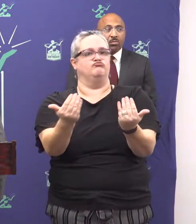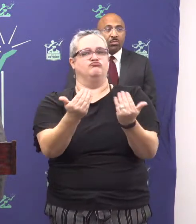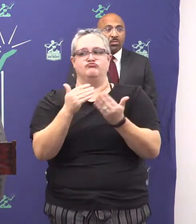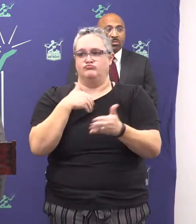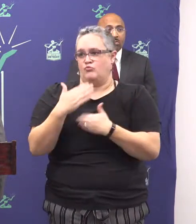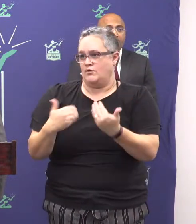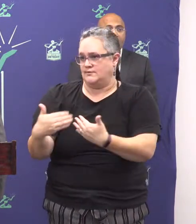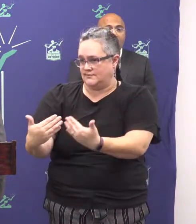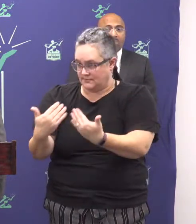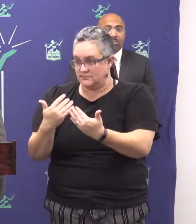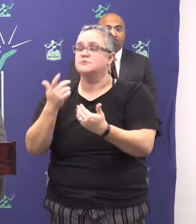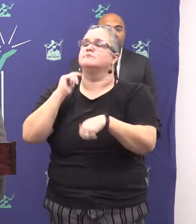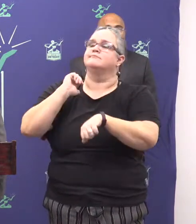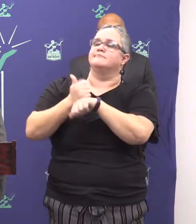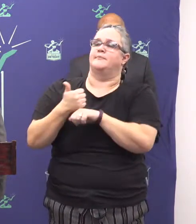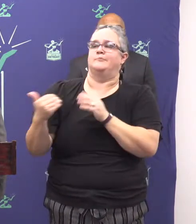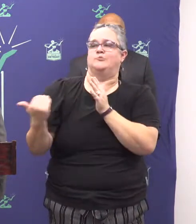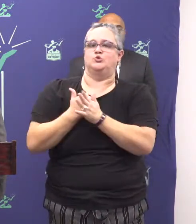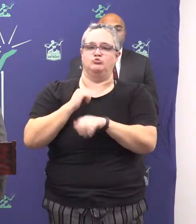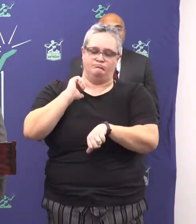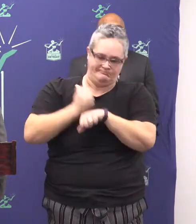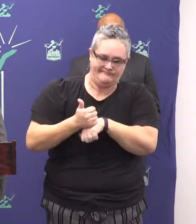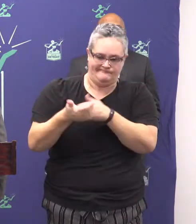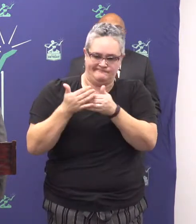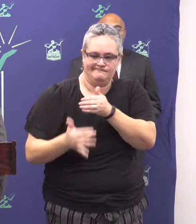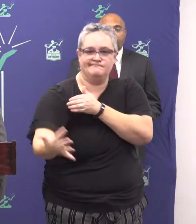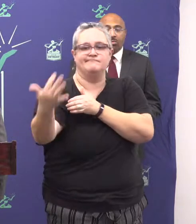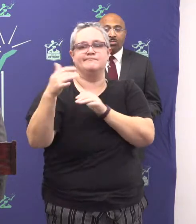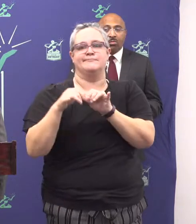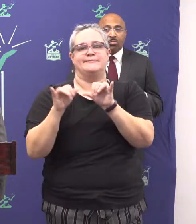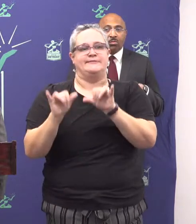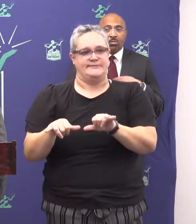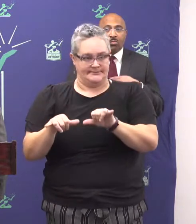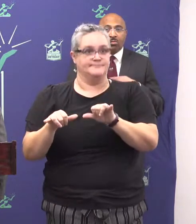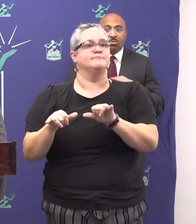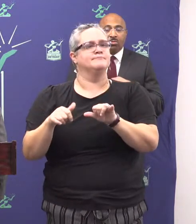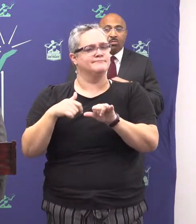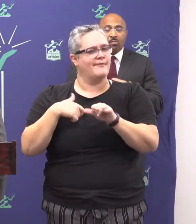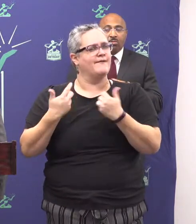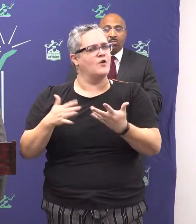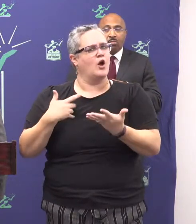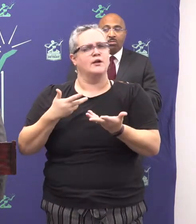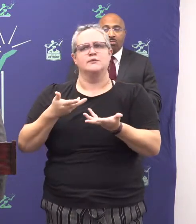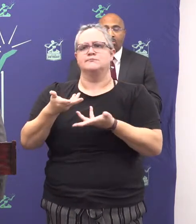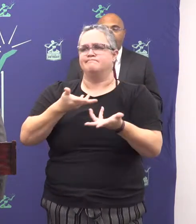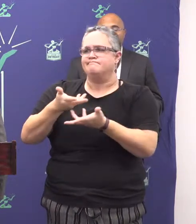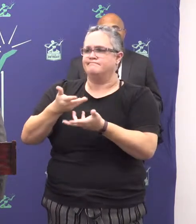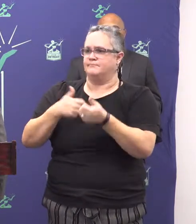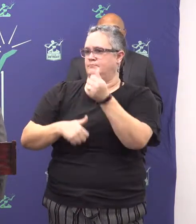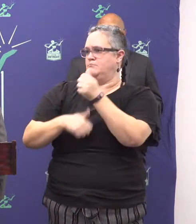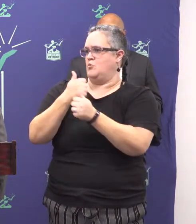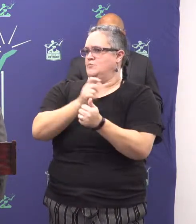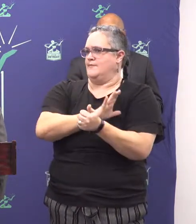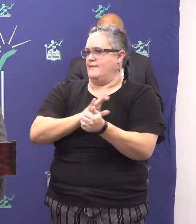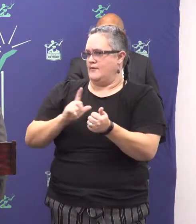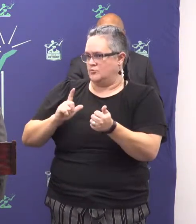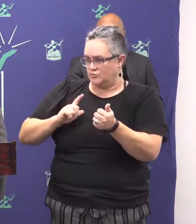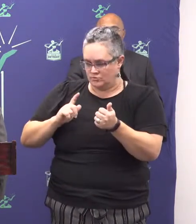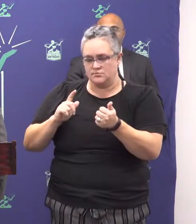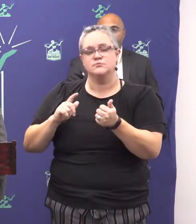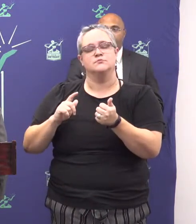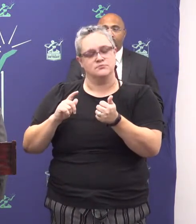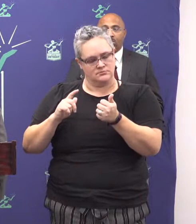give us a chance to put a permanent system in place, which I've talked to most of the council members now. A number of